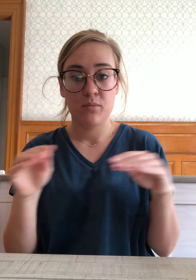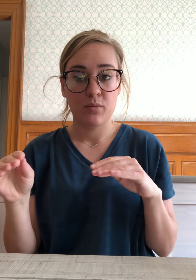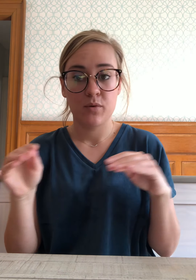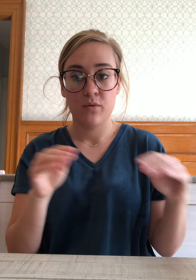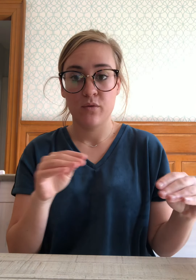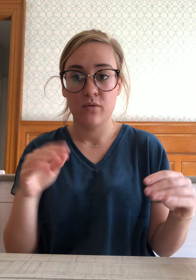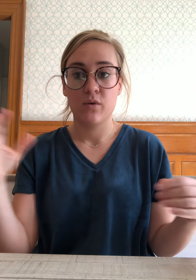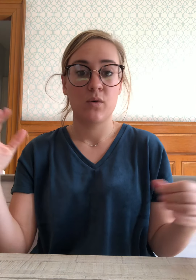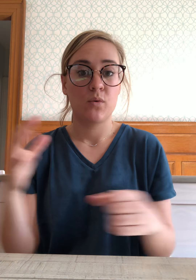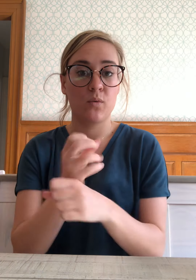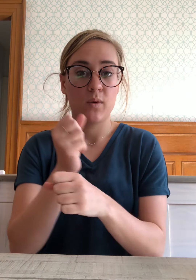moves a great deal.